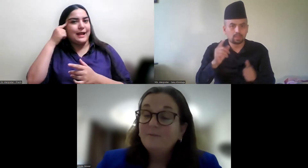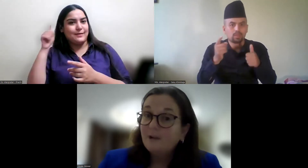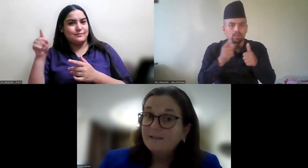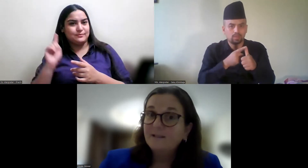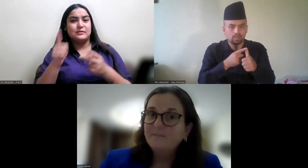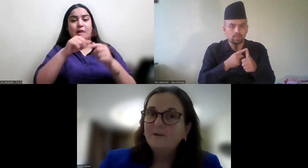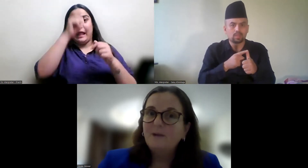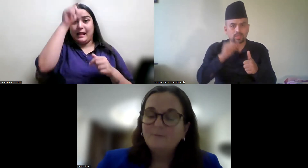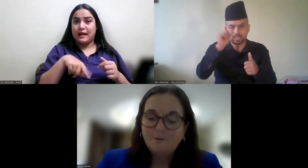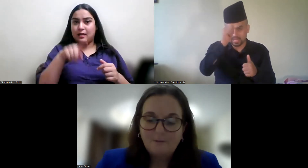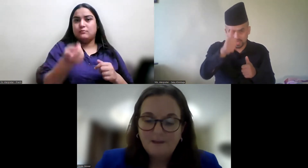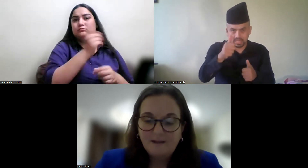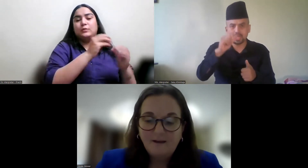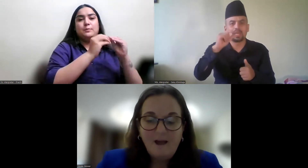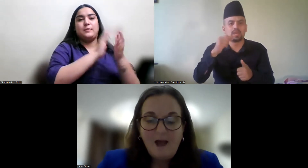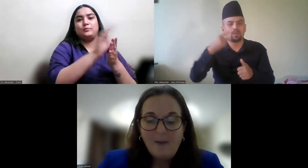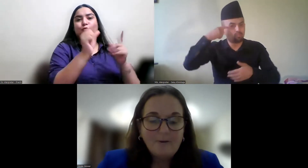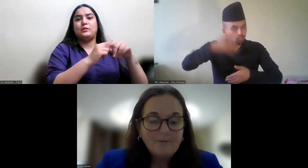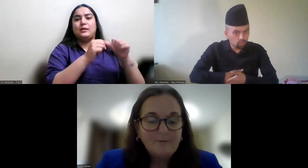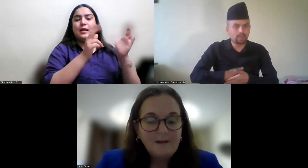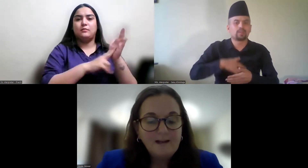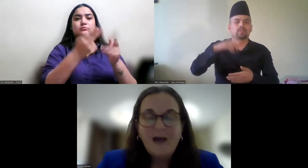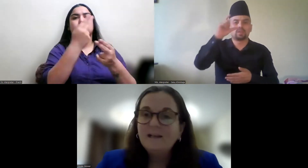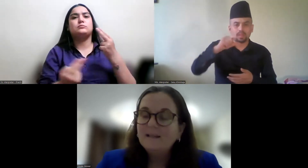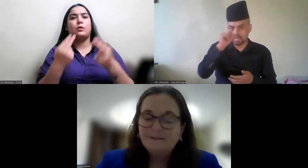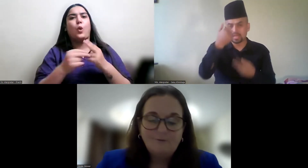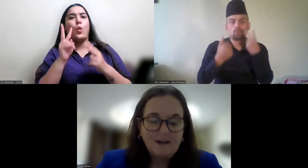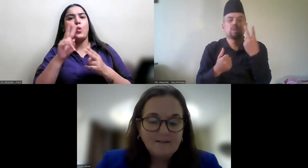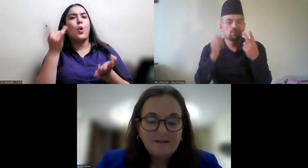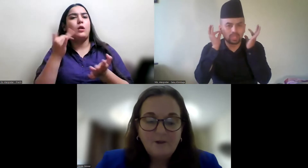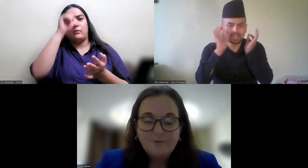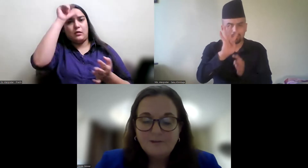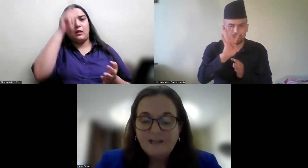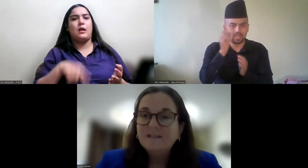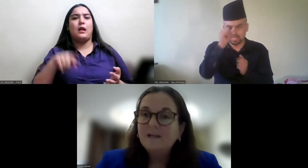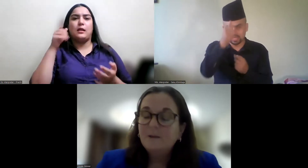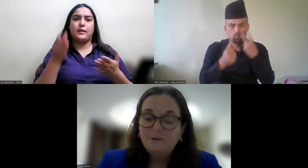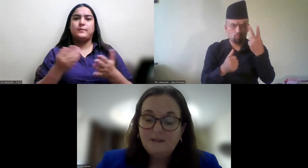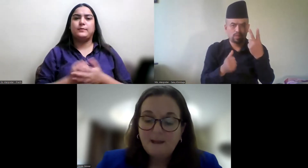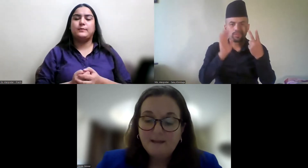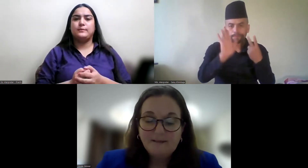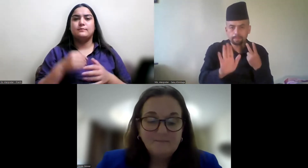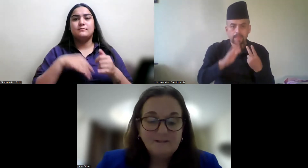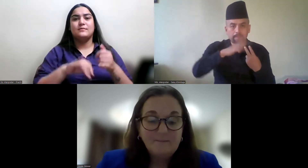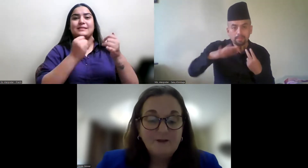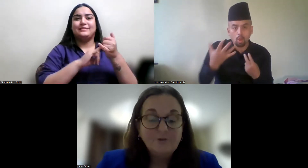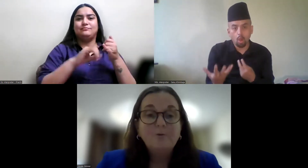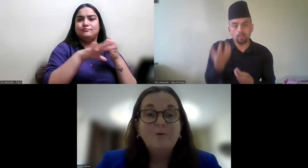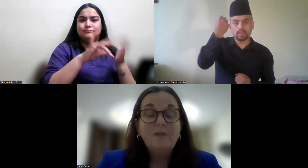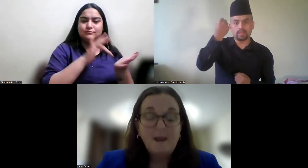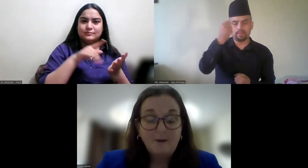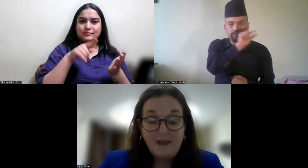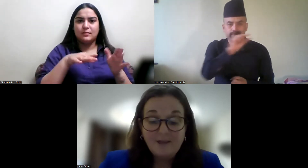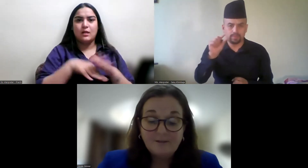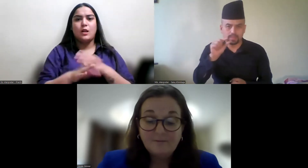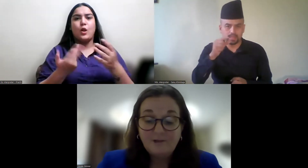Actually 4 case studies because we have 2 from India, about fulfilling adolescent rights through state and community mechanisms that make sure